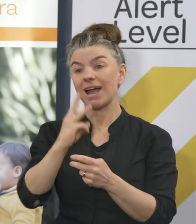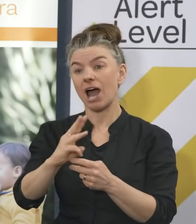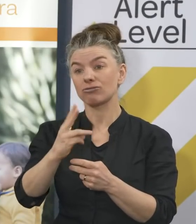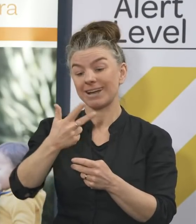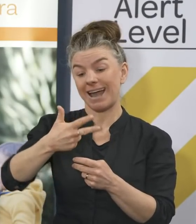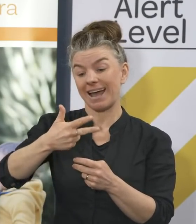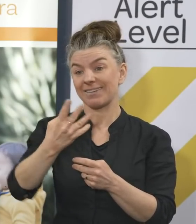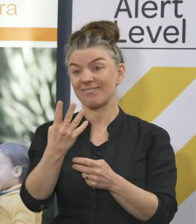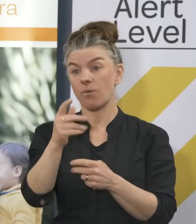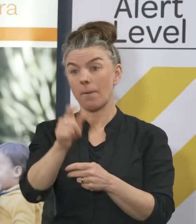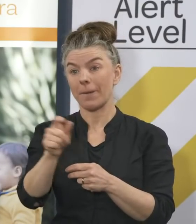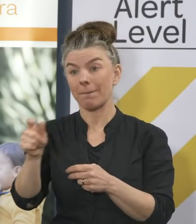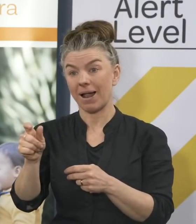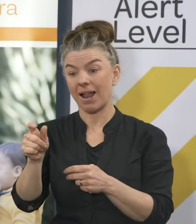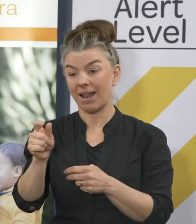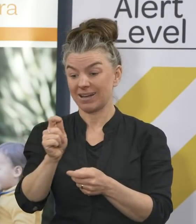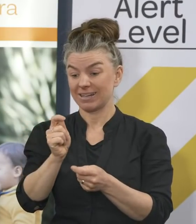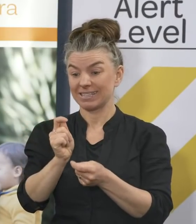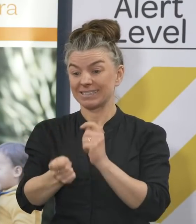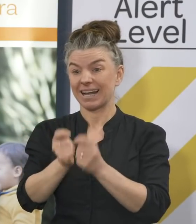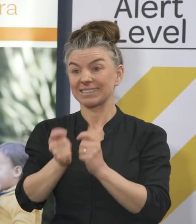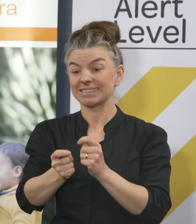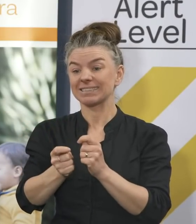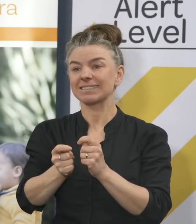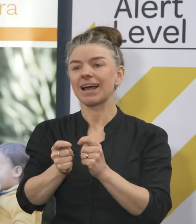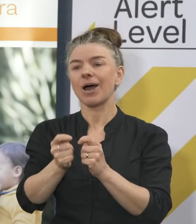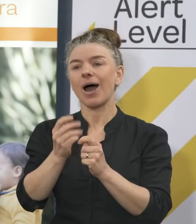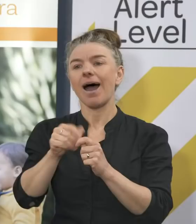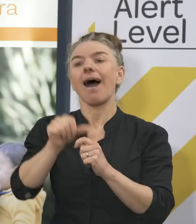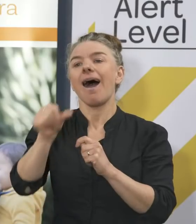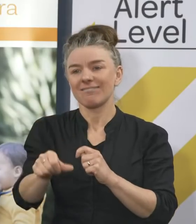384 now were tested after departure.